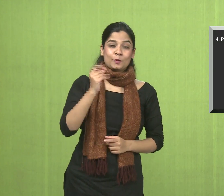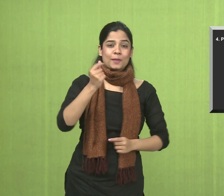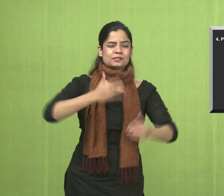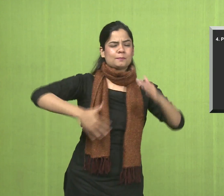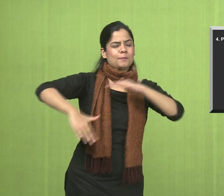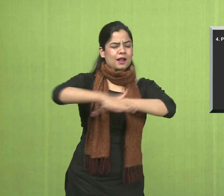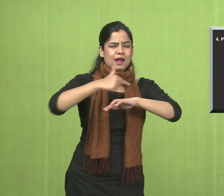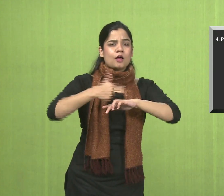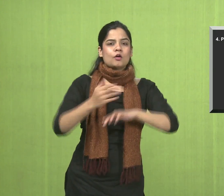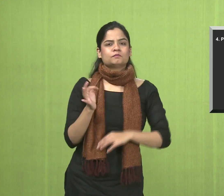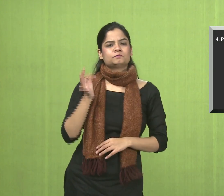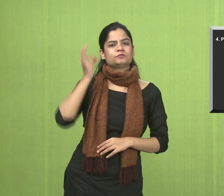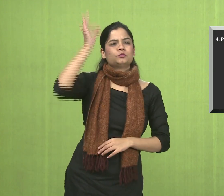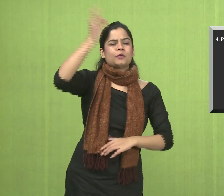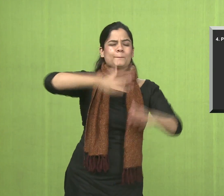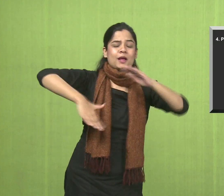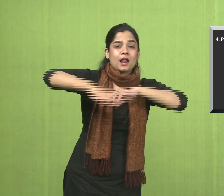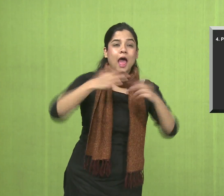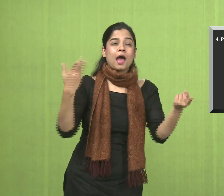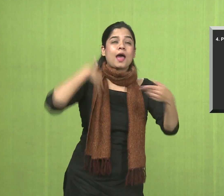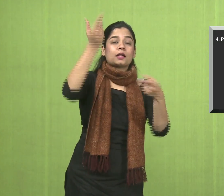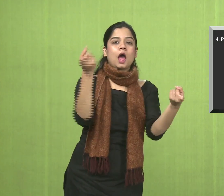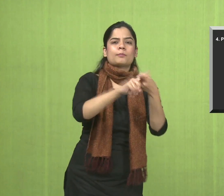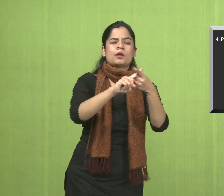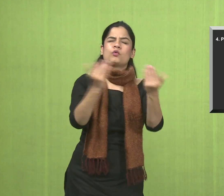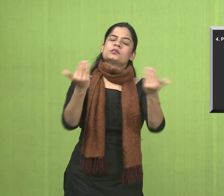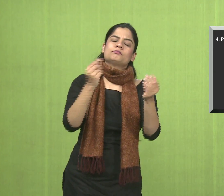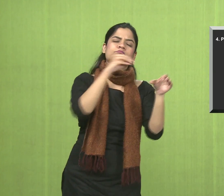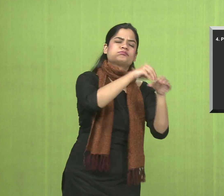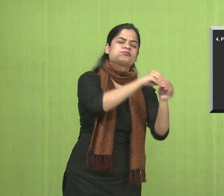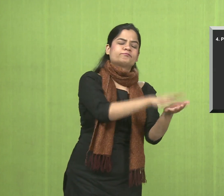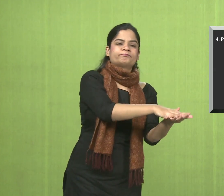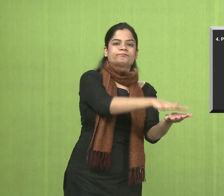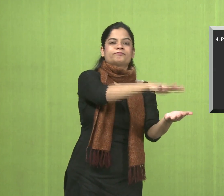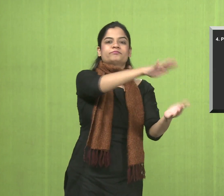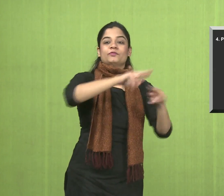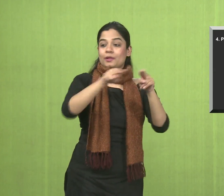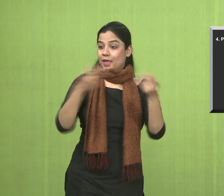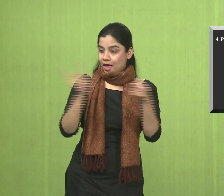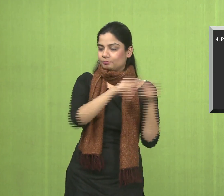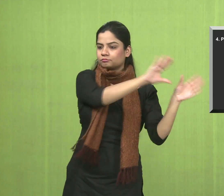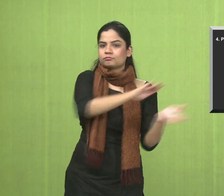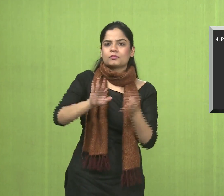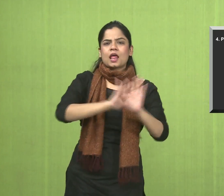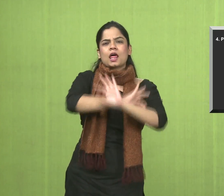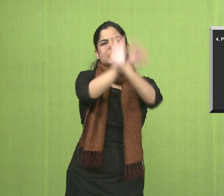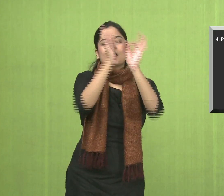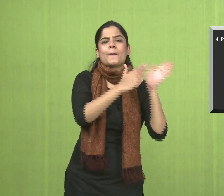It's important to plan for future. Regular maintenance of account makes it easier to plan for future also and helps